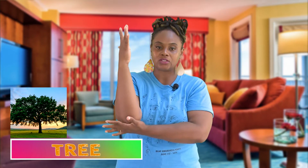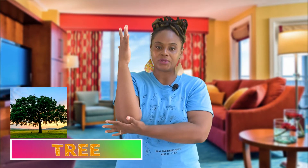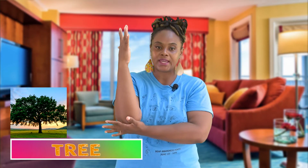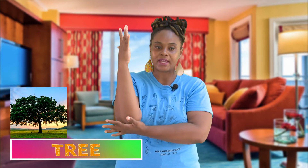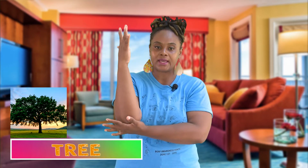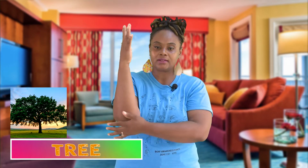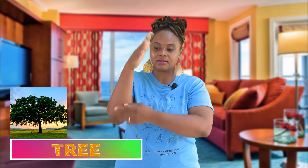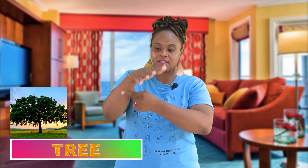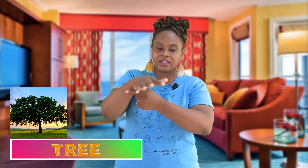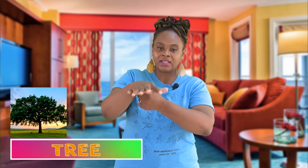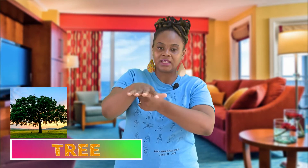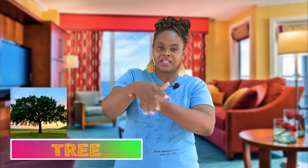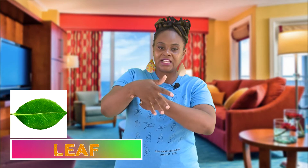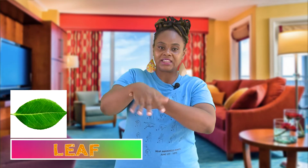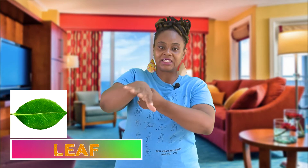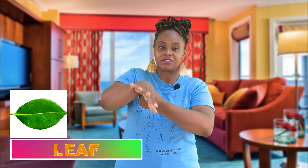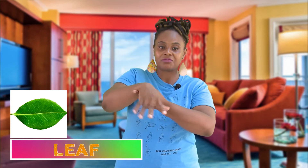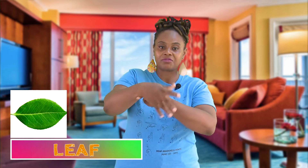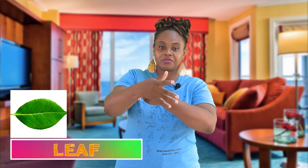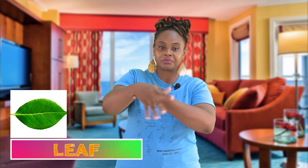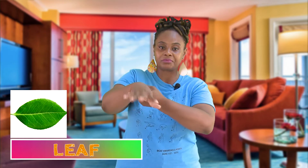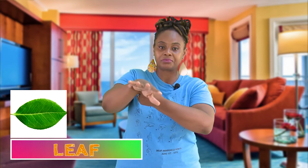and we had leaf.